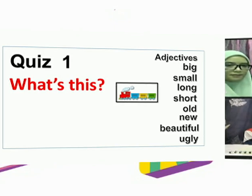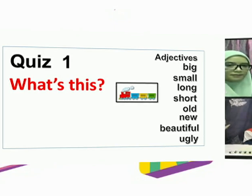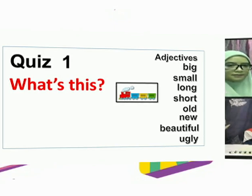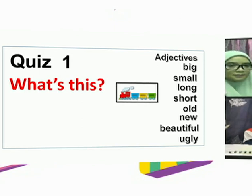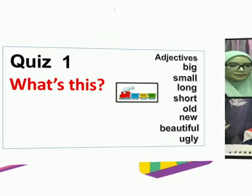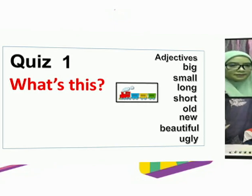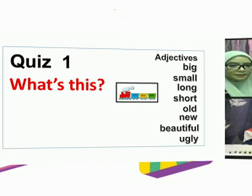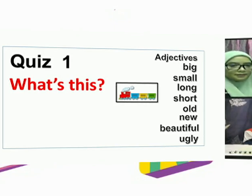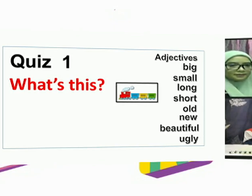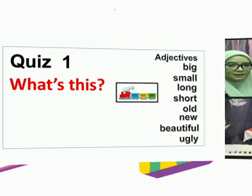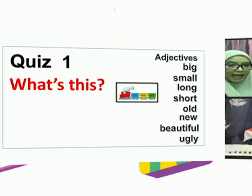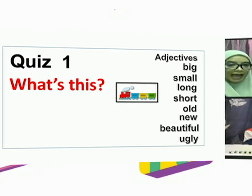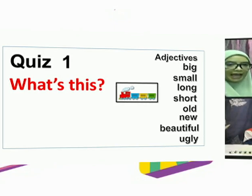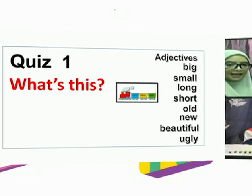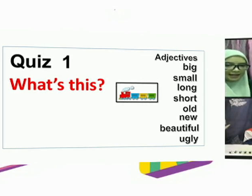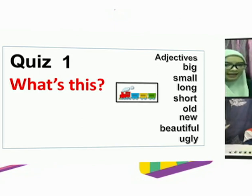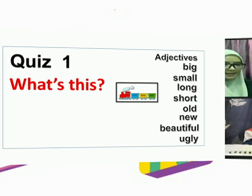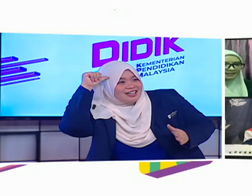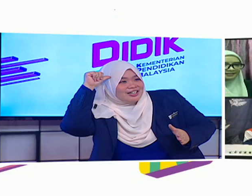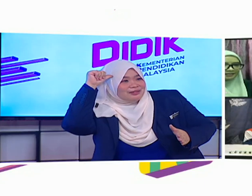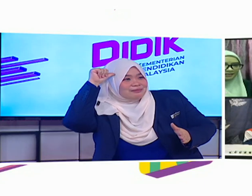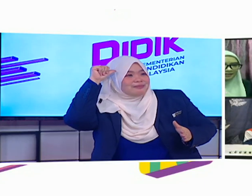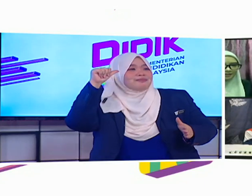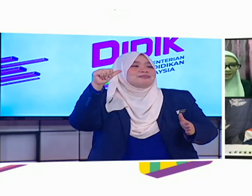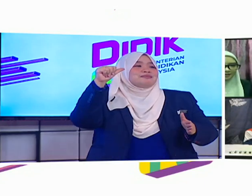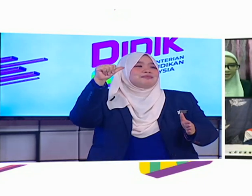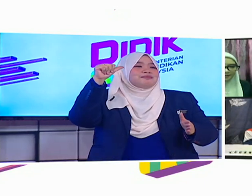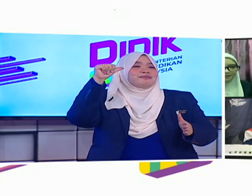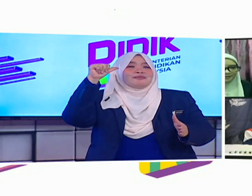Want to try? Okay.